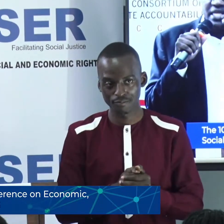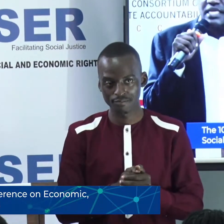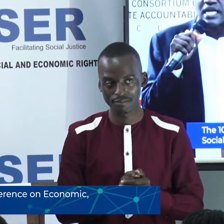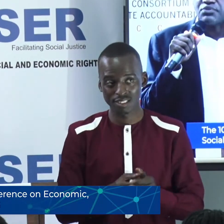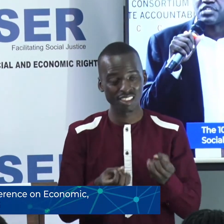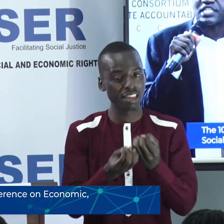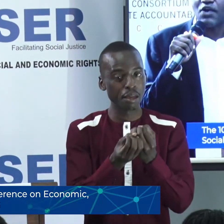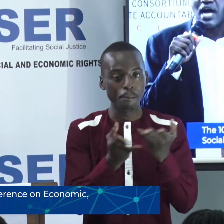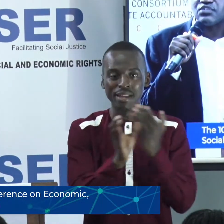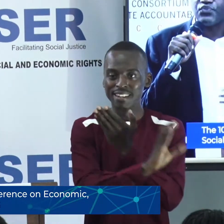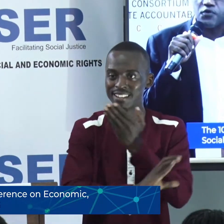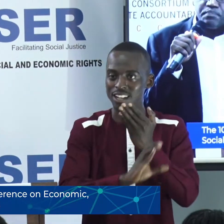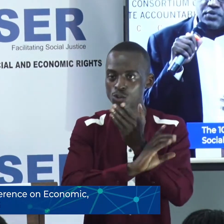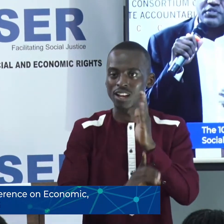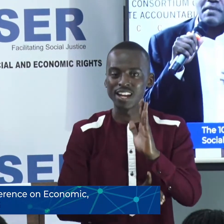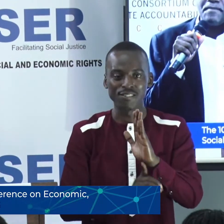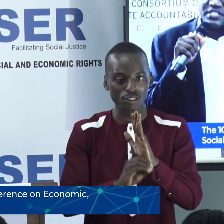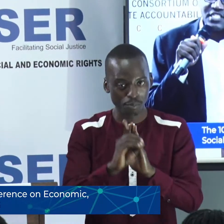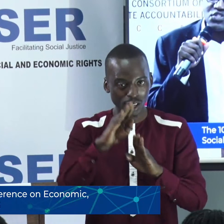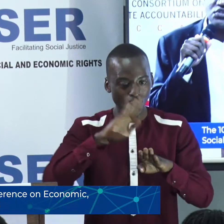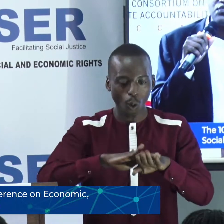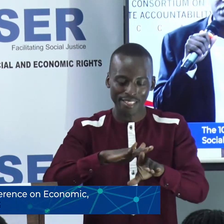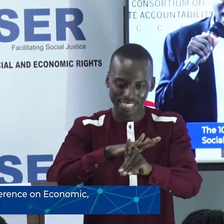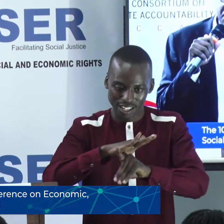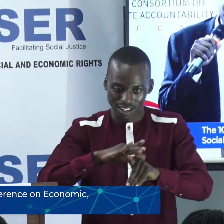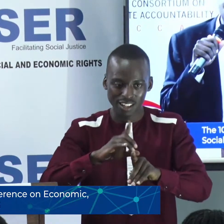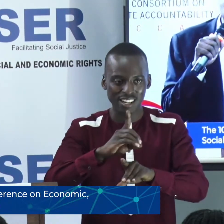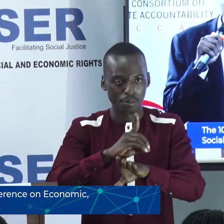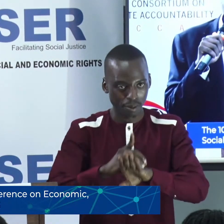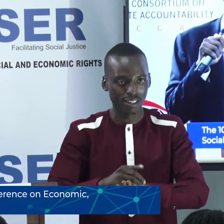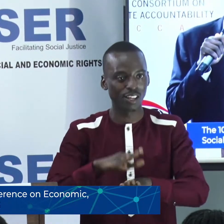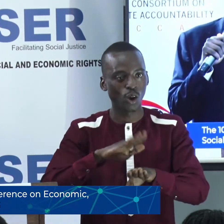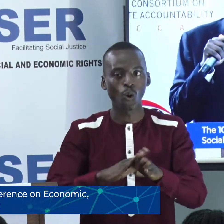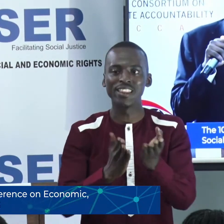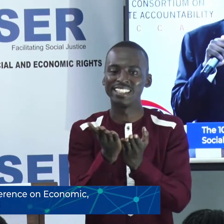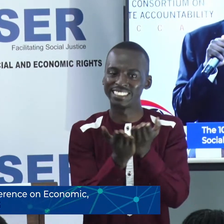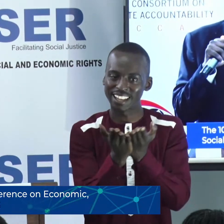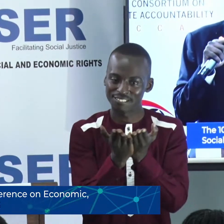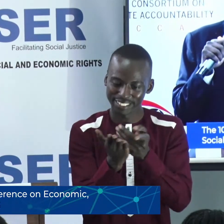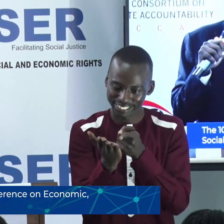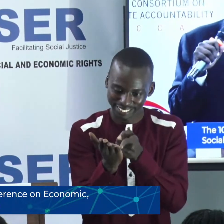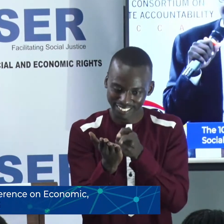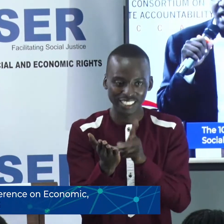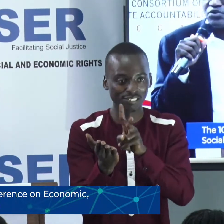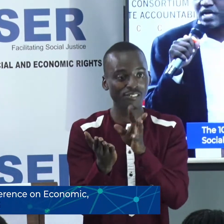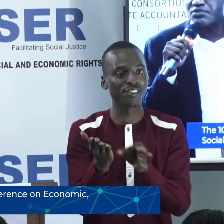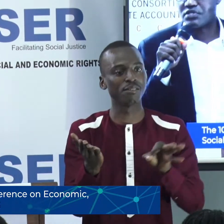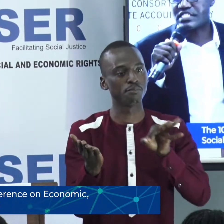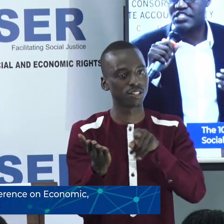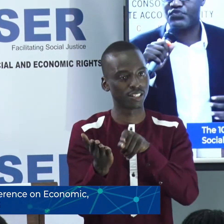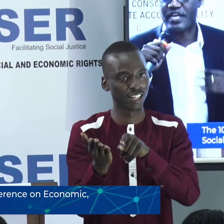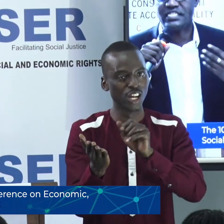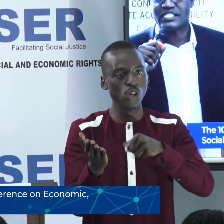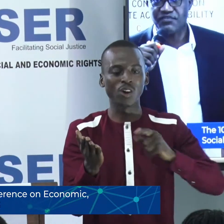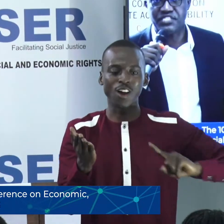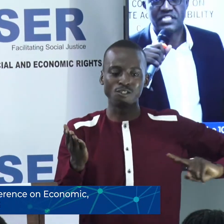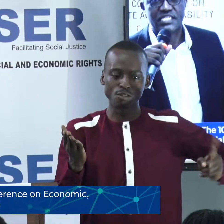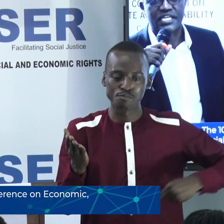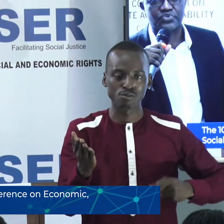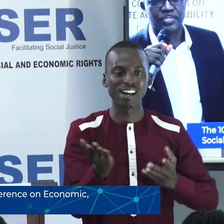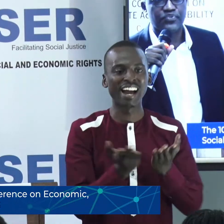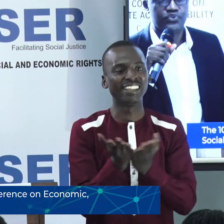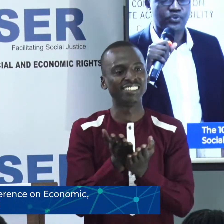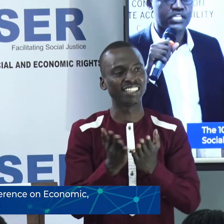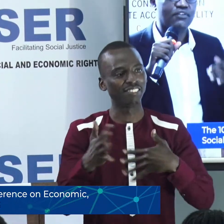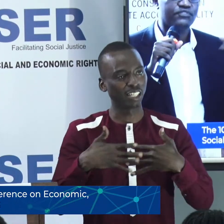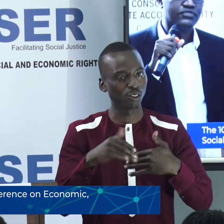many countries now are developing on the basis of services. So the service industry is key. And you cannot satisfy the service industry